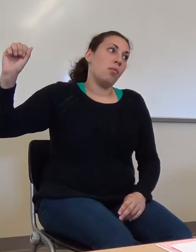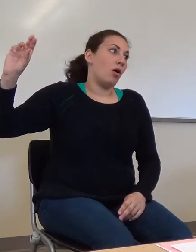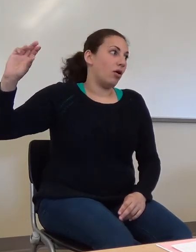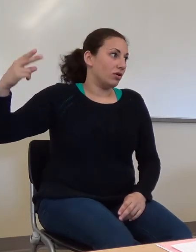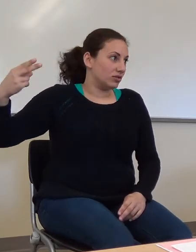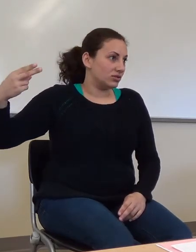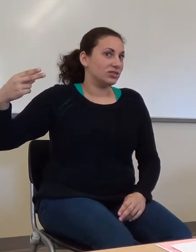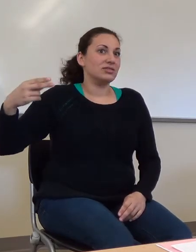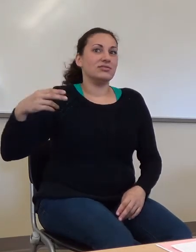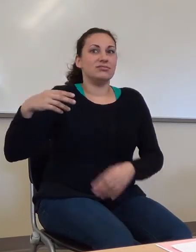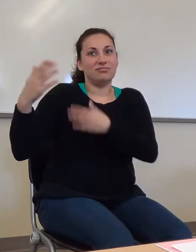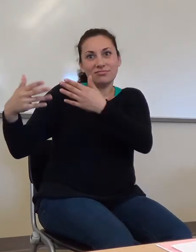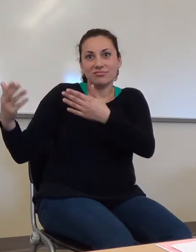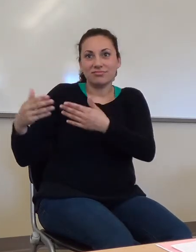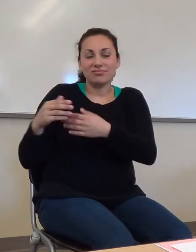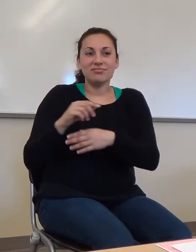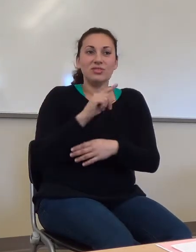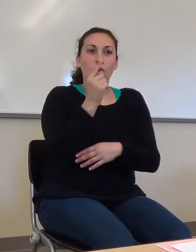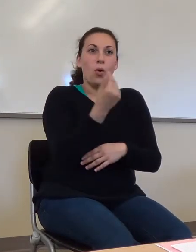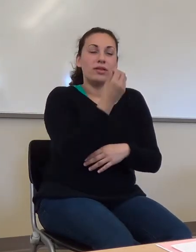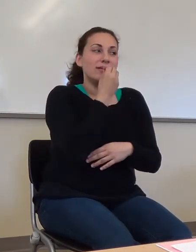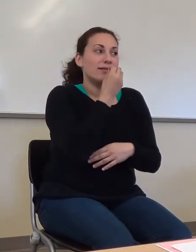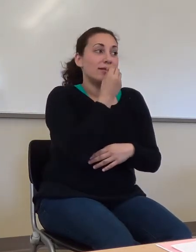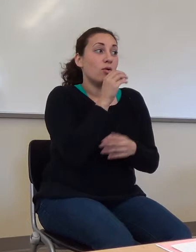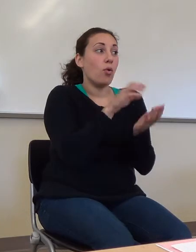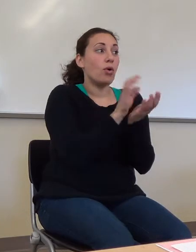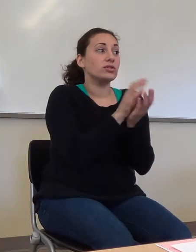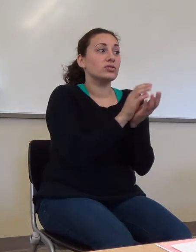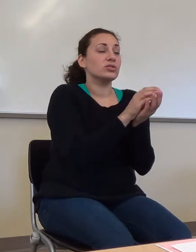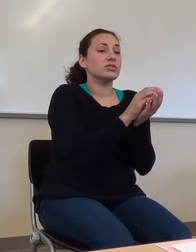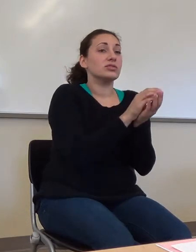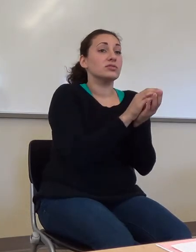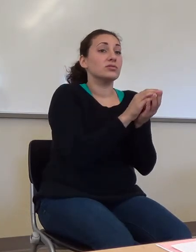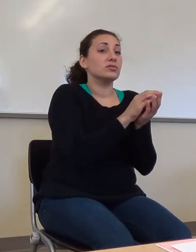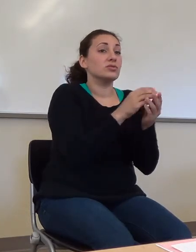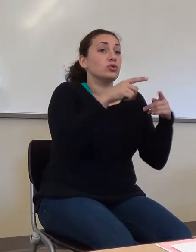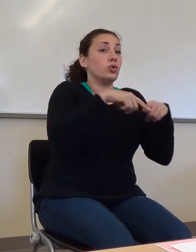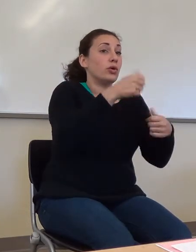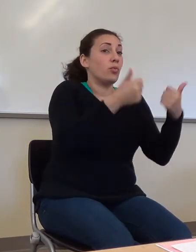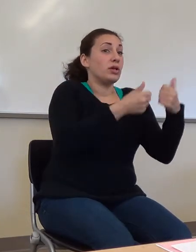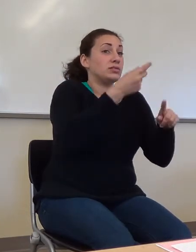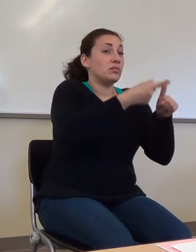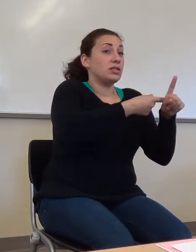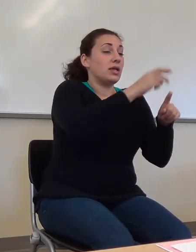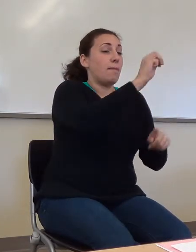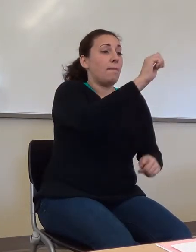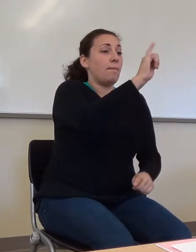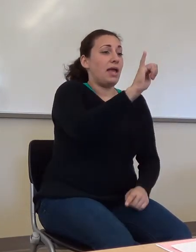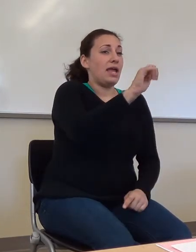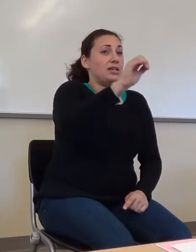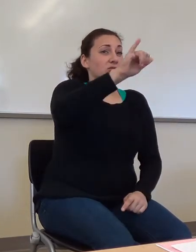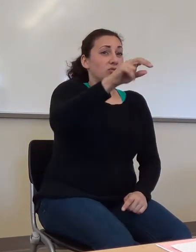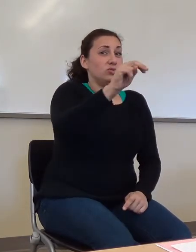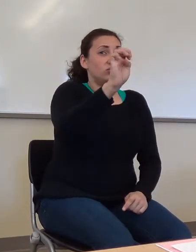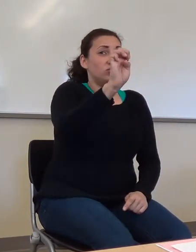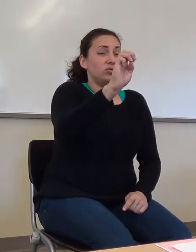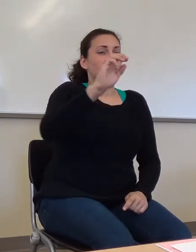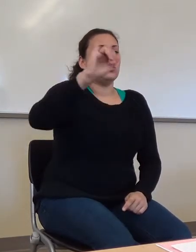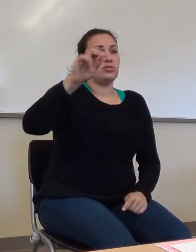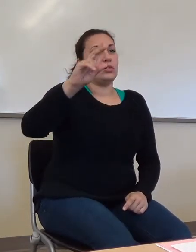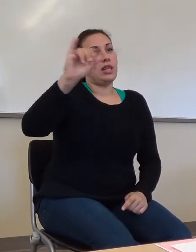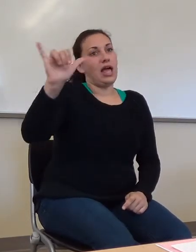is you should only eat oysters in May, June, and July. Does that make sense? Yeah, it